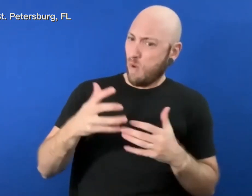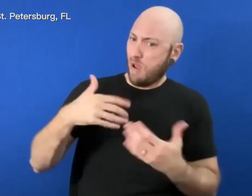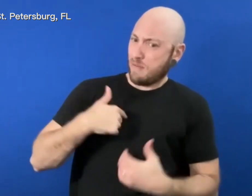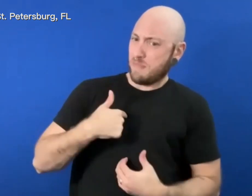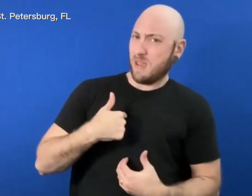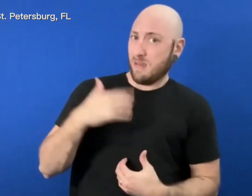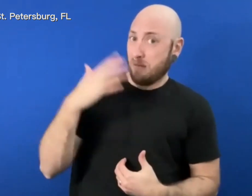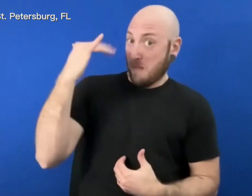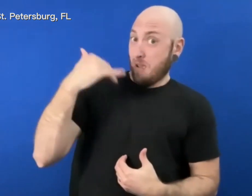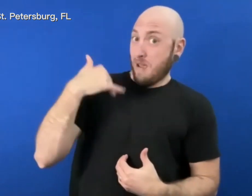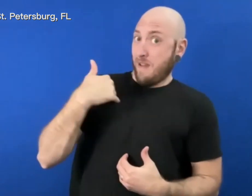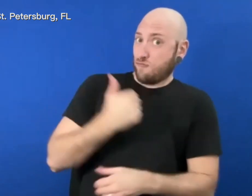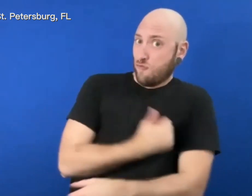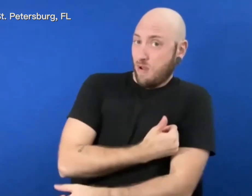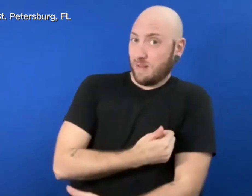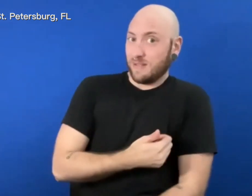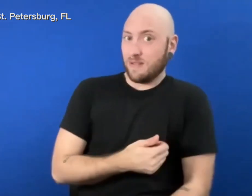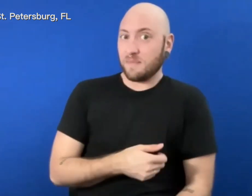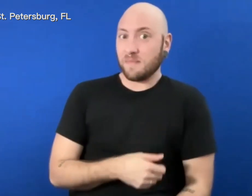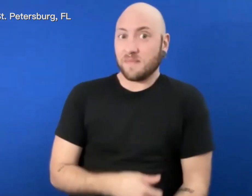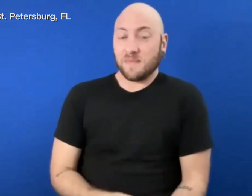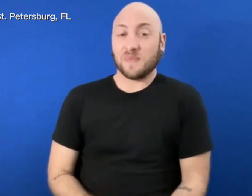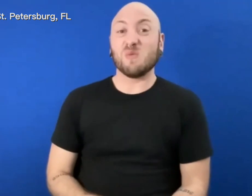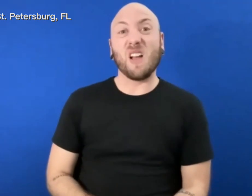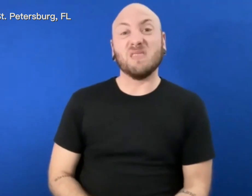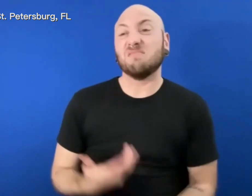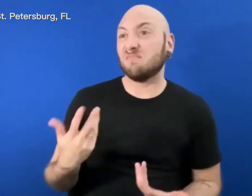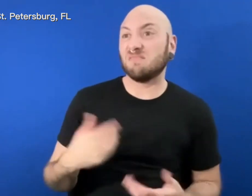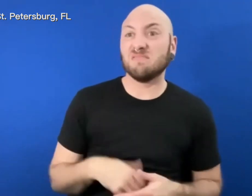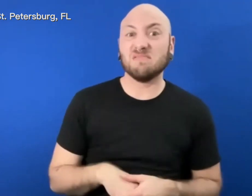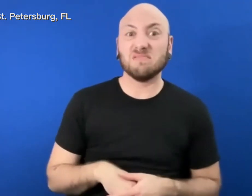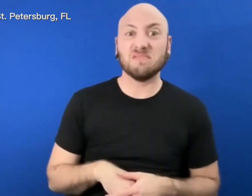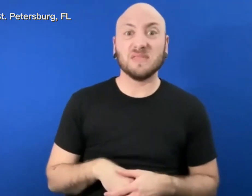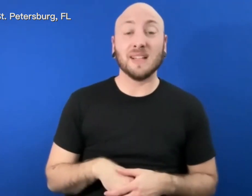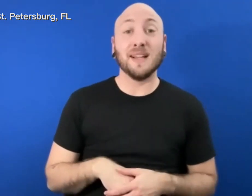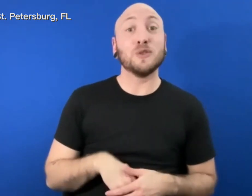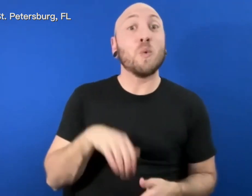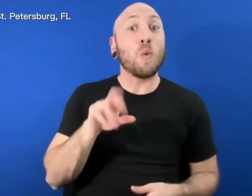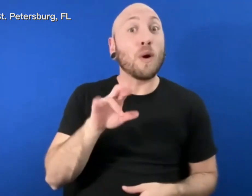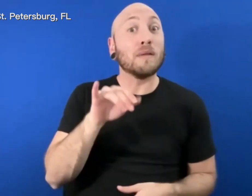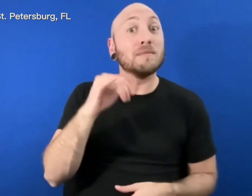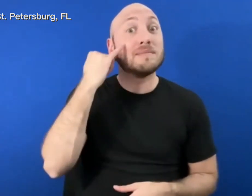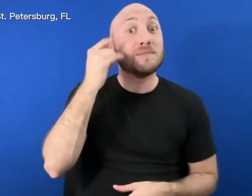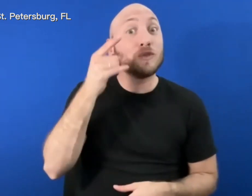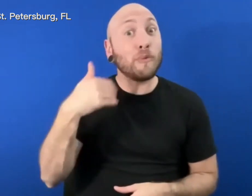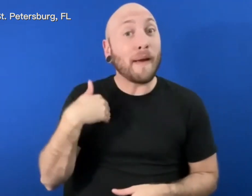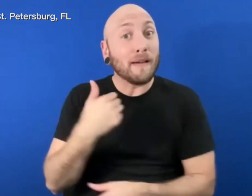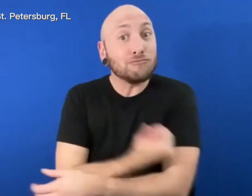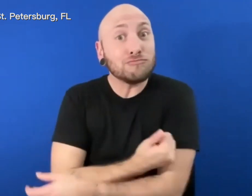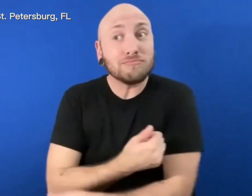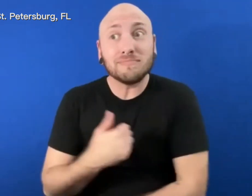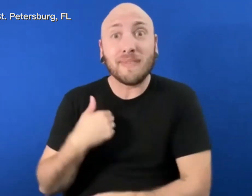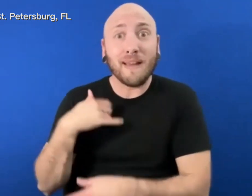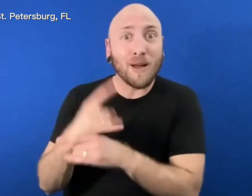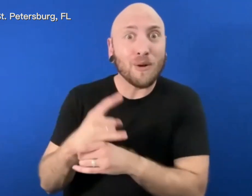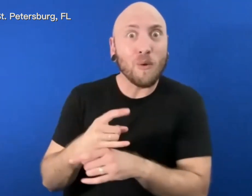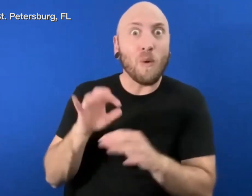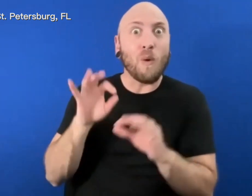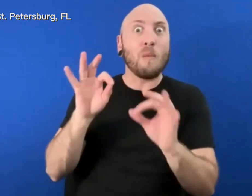some drugs or if you had some alcohol, you know, I wanted to hang out with you. If you knew I was, you know, going to host, then you wanted to hang out with